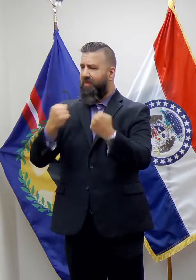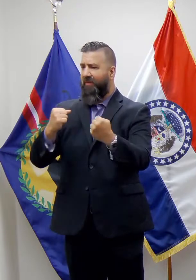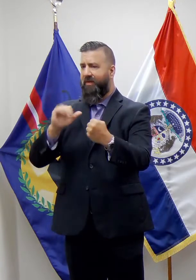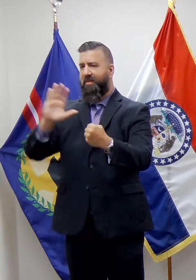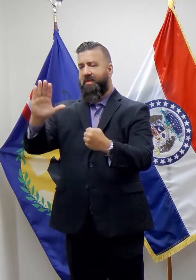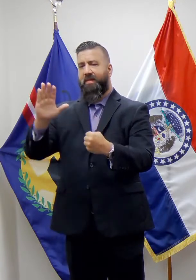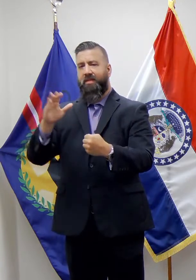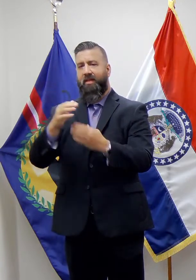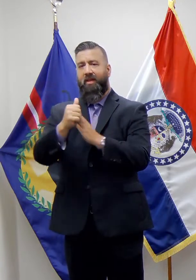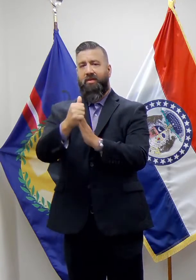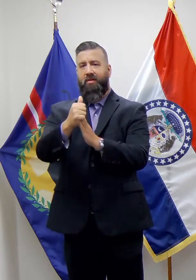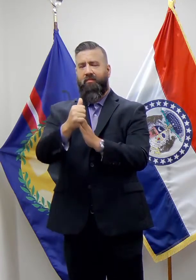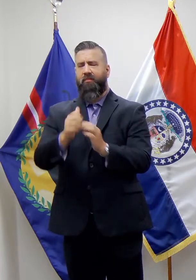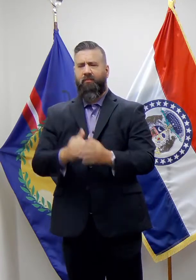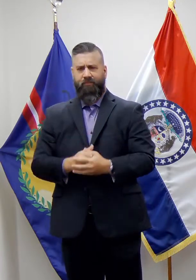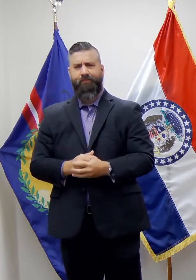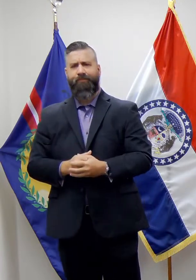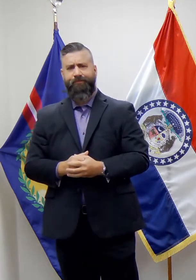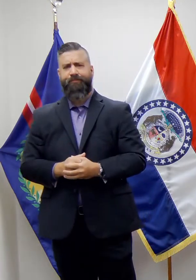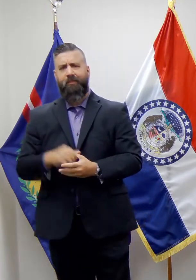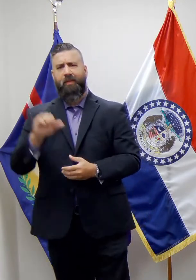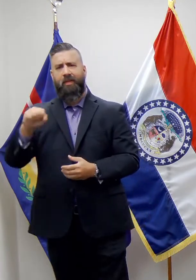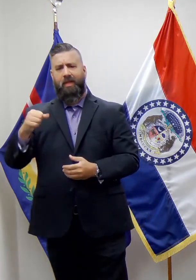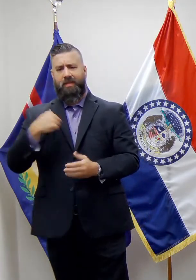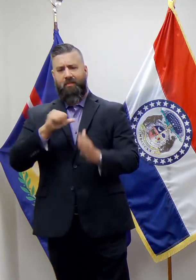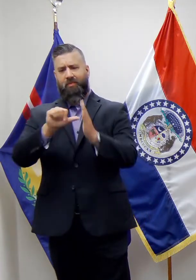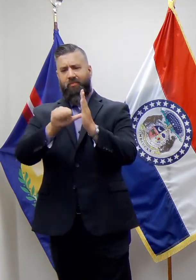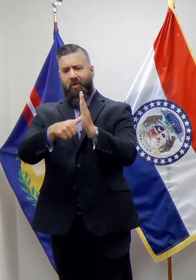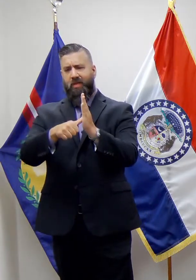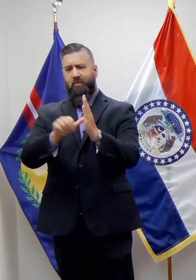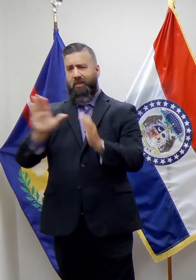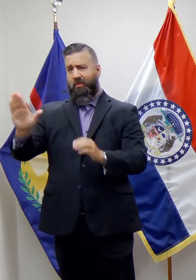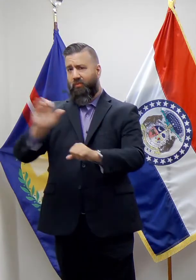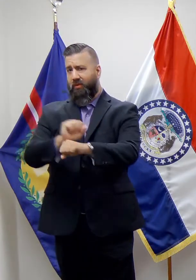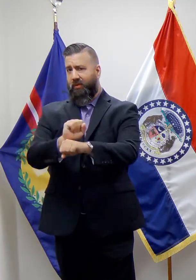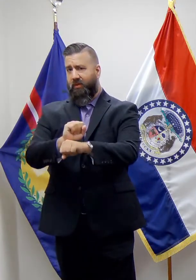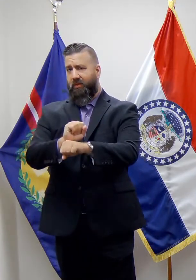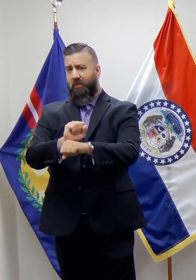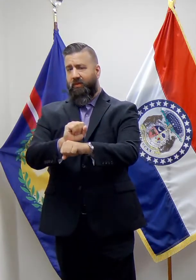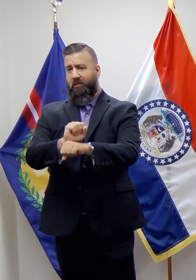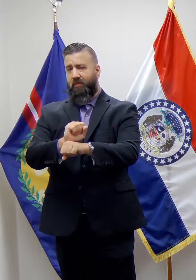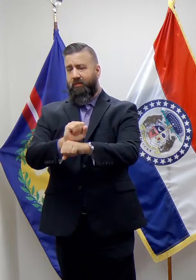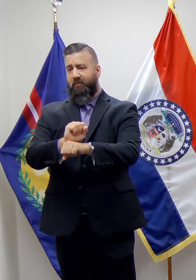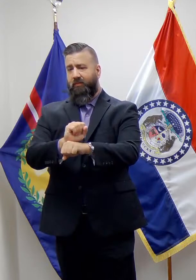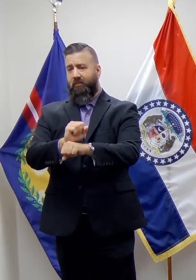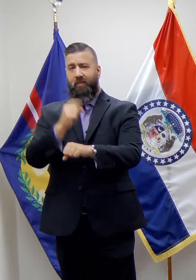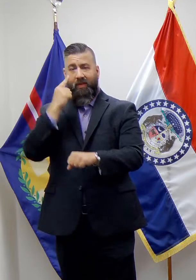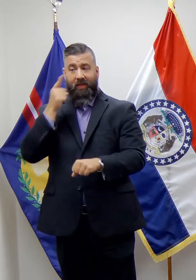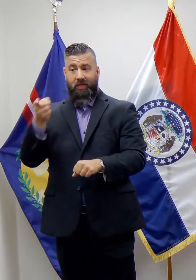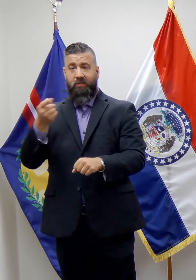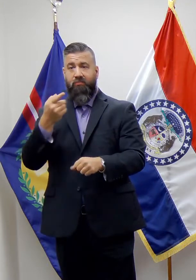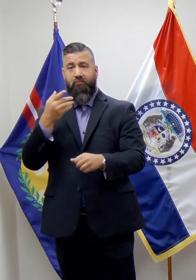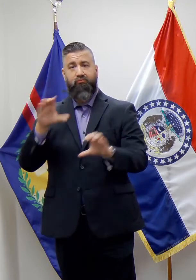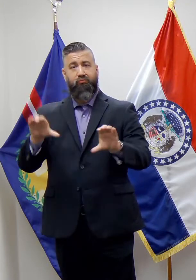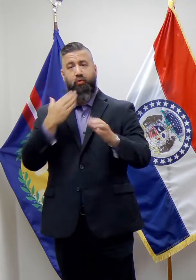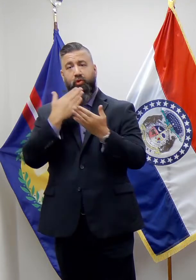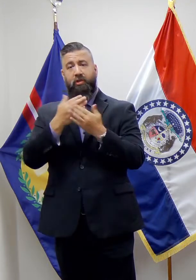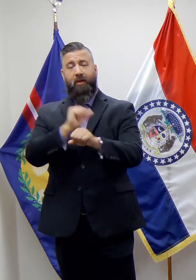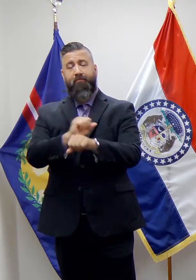leadership? Yes, I'm impressed with the work of Dr. Khan during the pandemic. I think he's doing a good job.